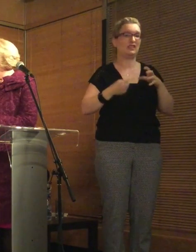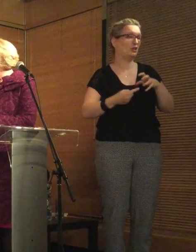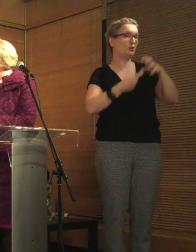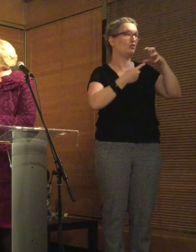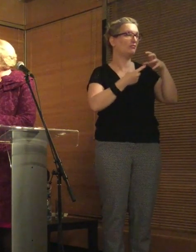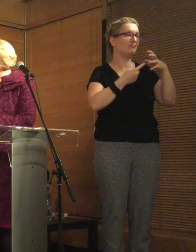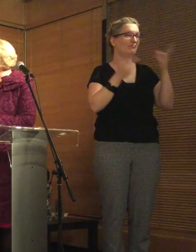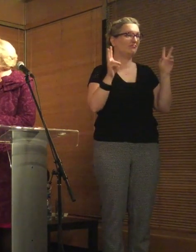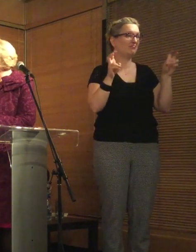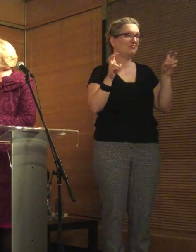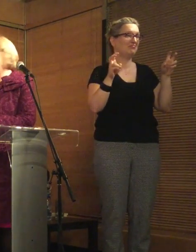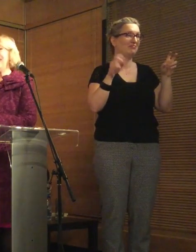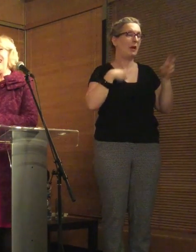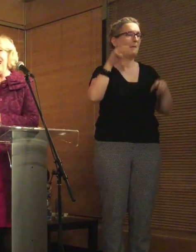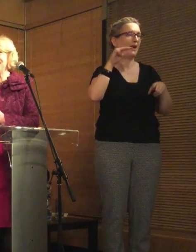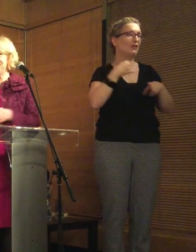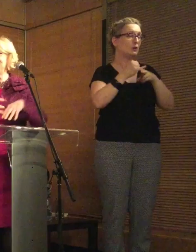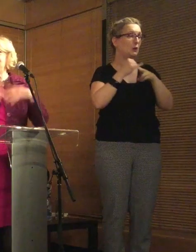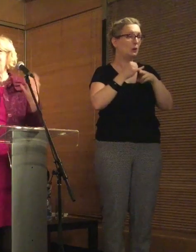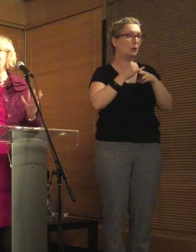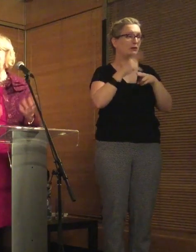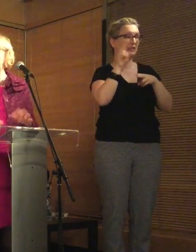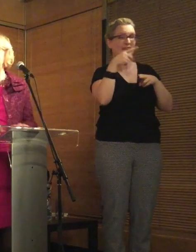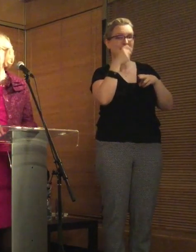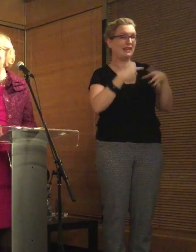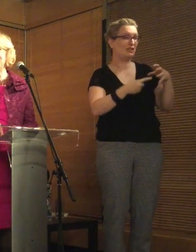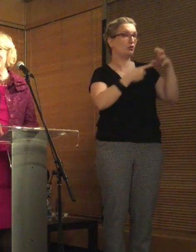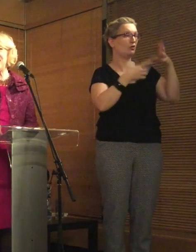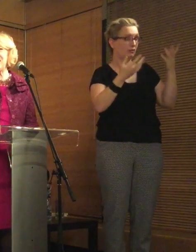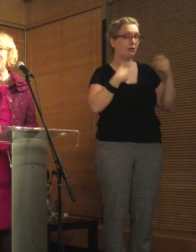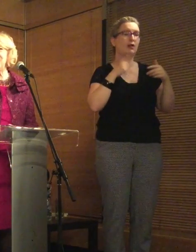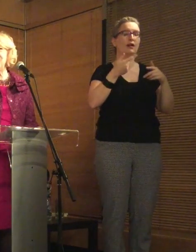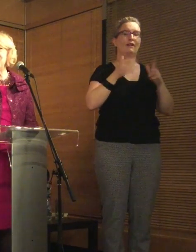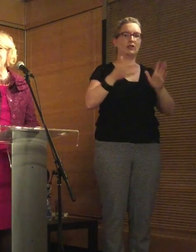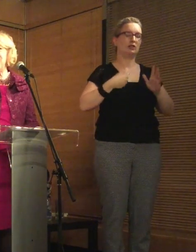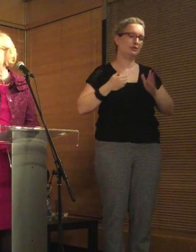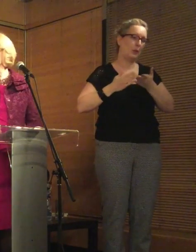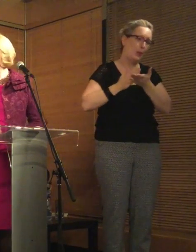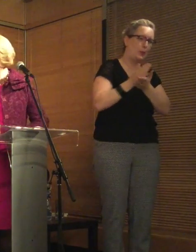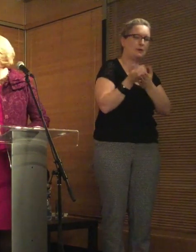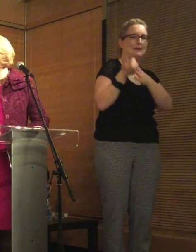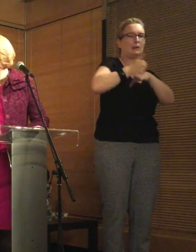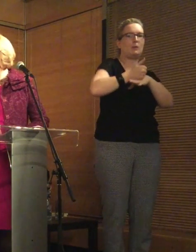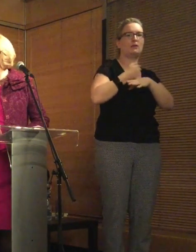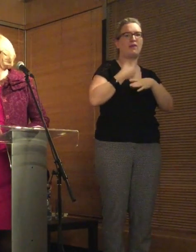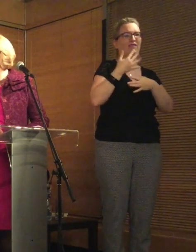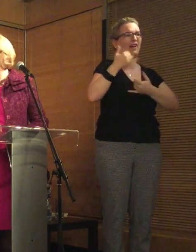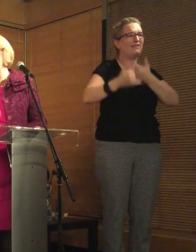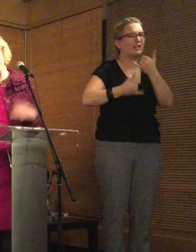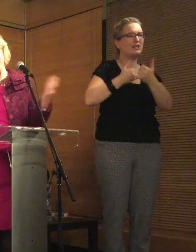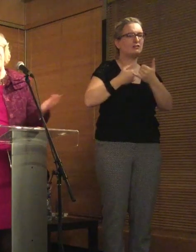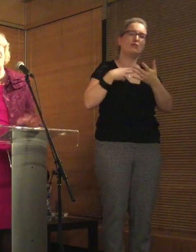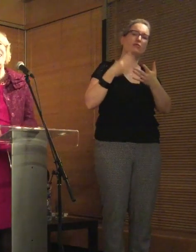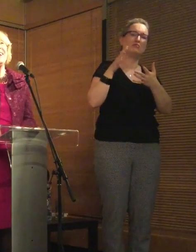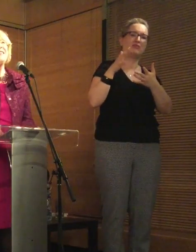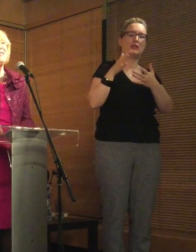institution, Markovic School, has come through its start-up 5 years. I suppose I'd say